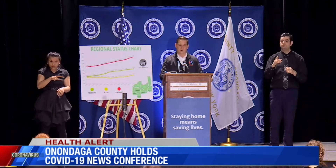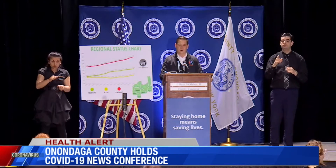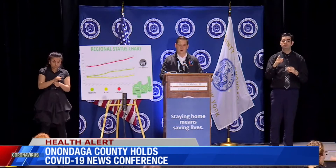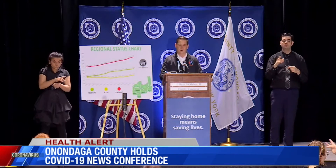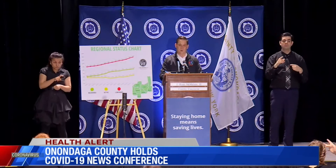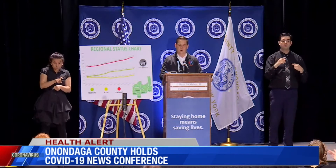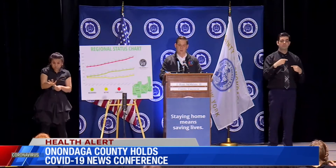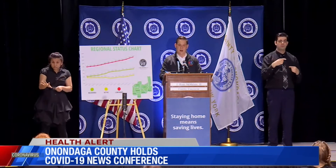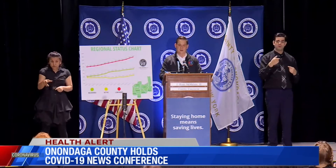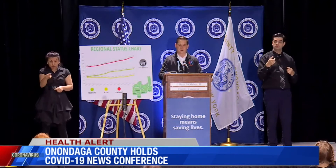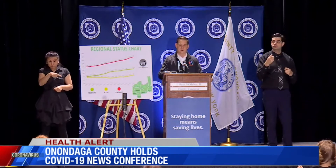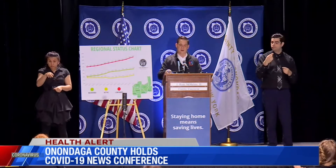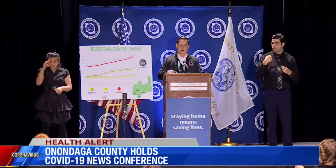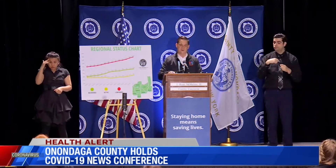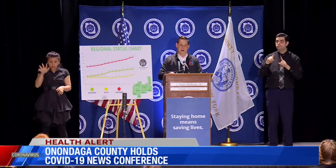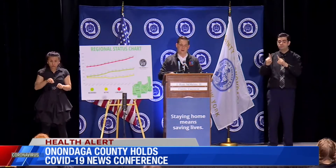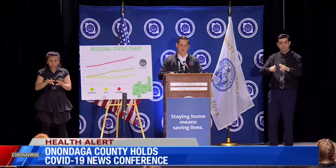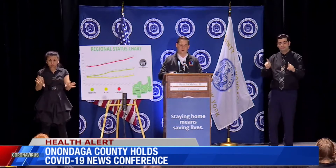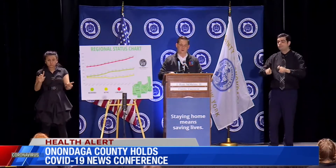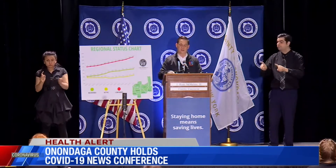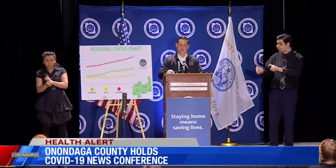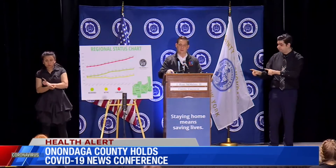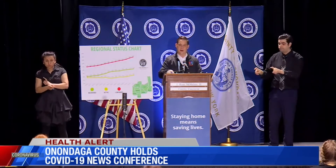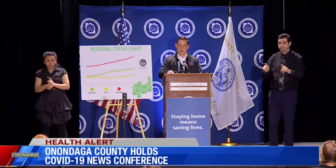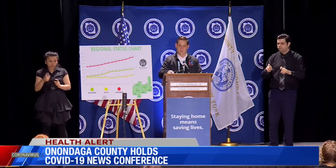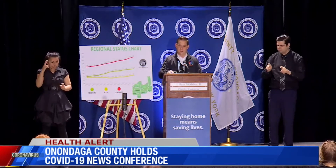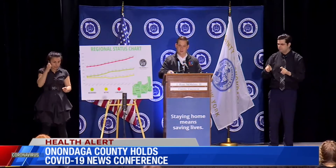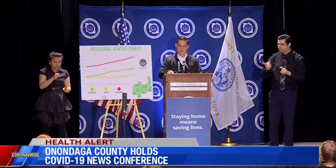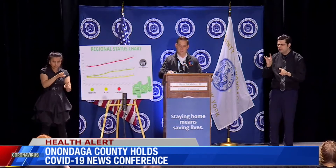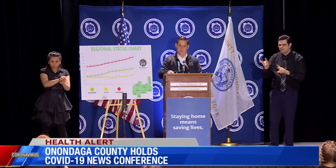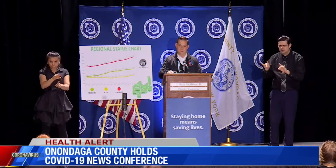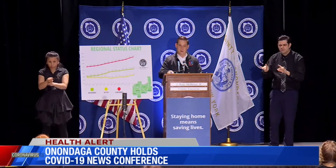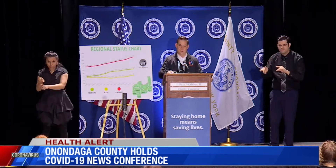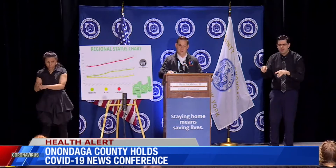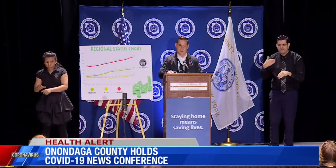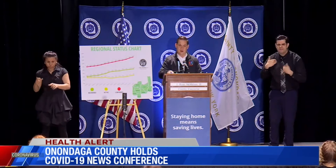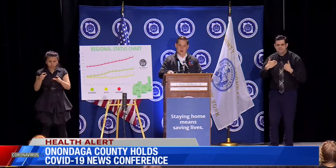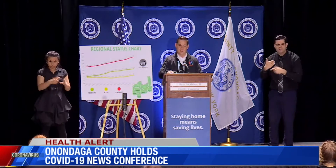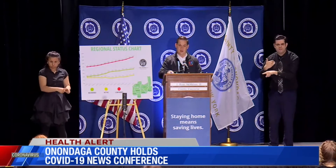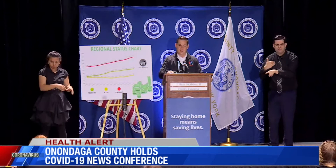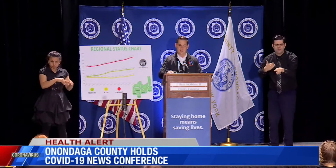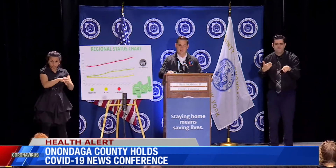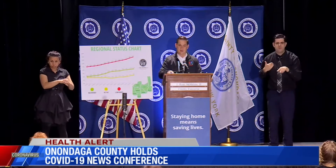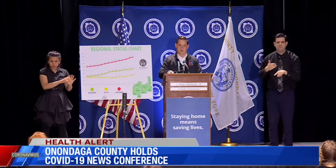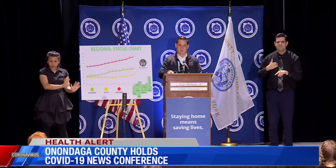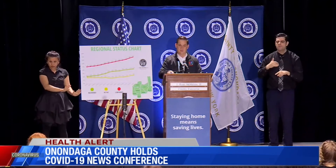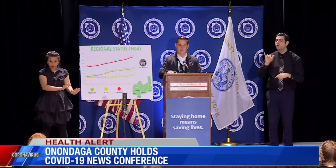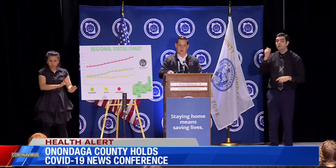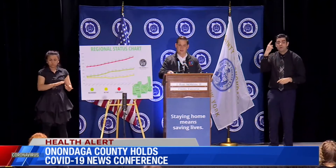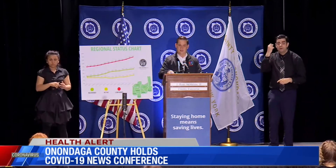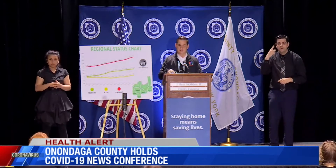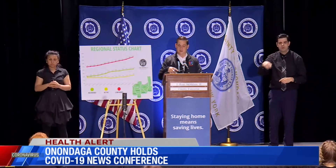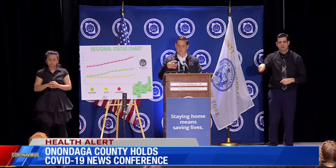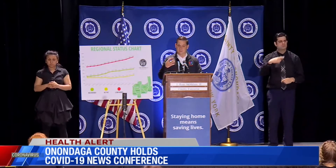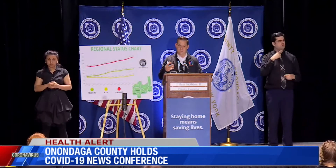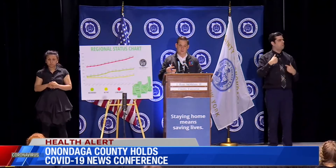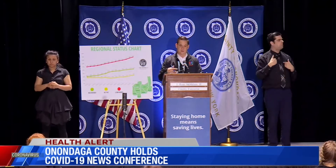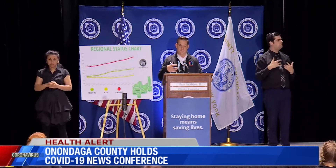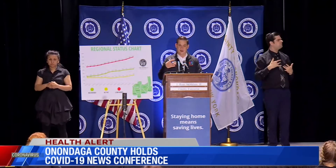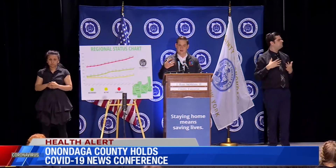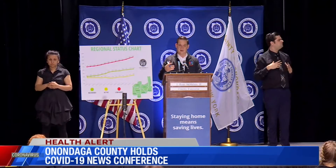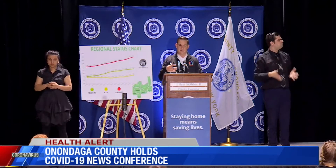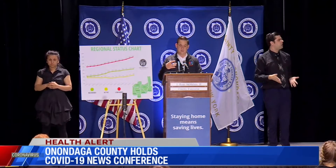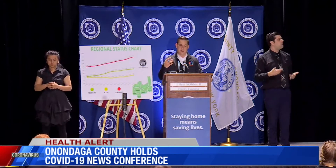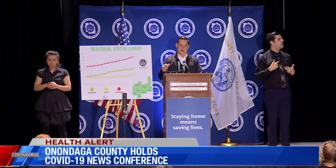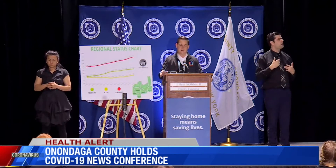now we're in the process with identifying these folks, getting them the help they need, and by testing,